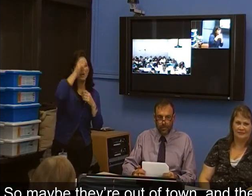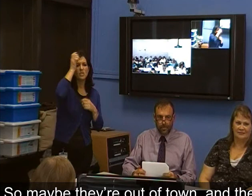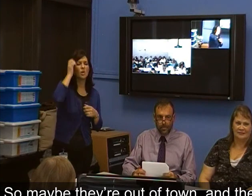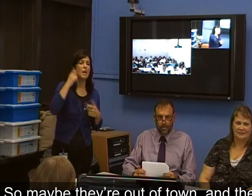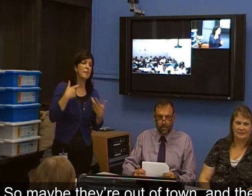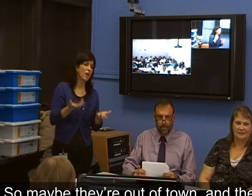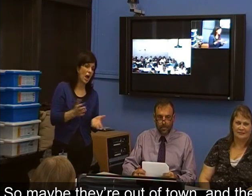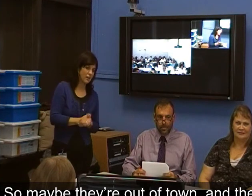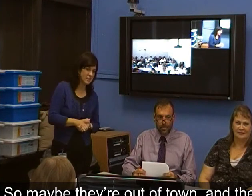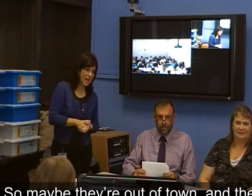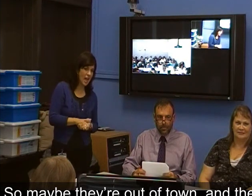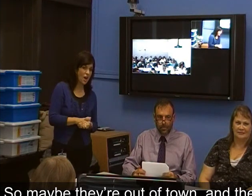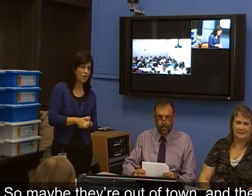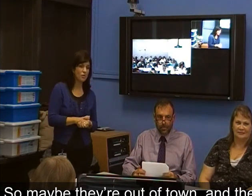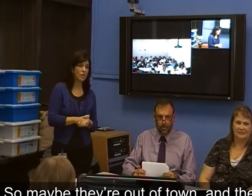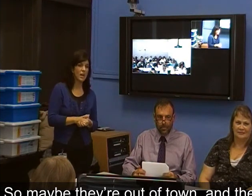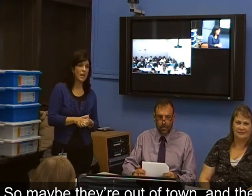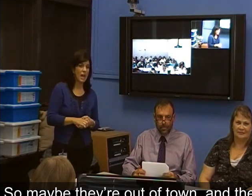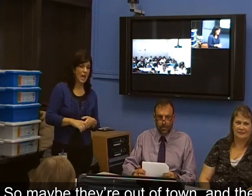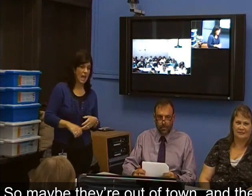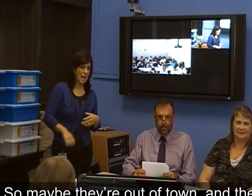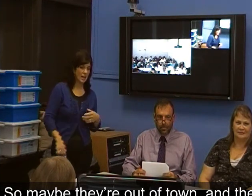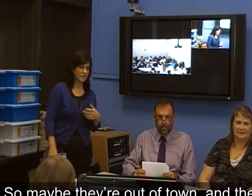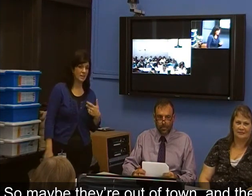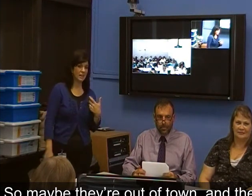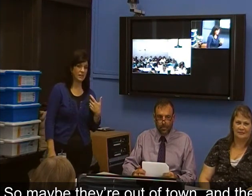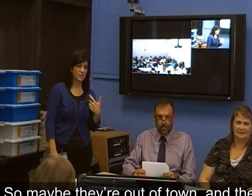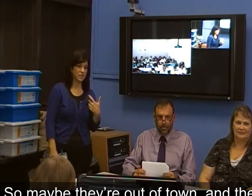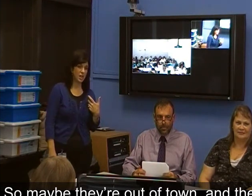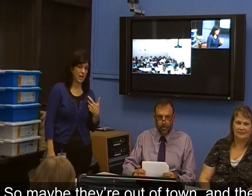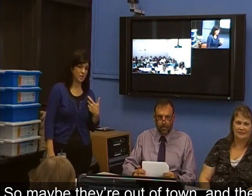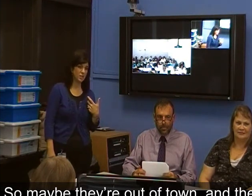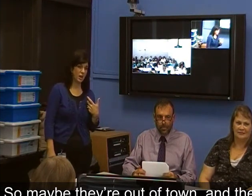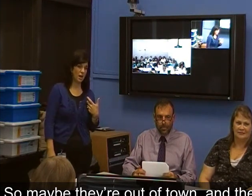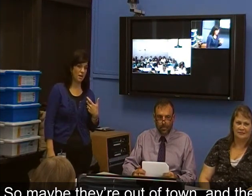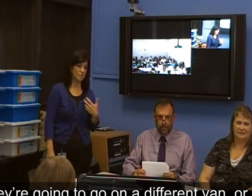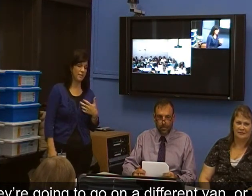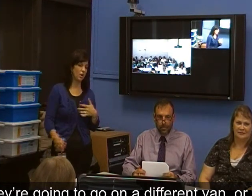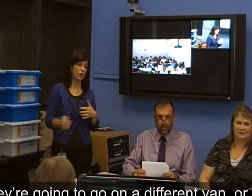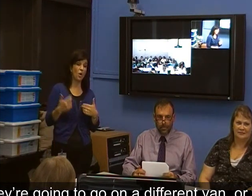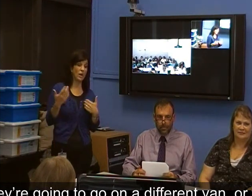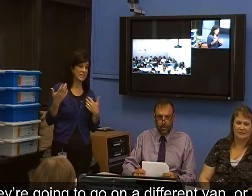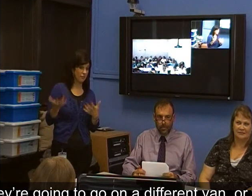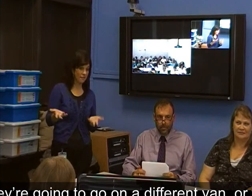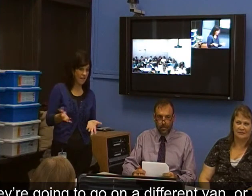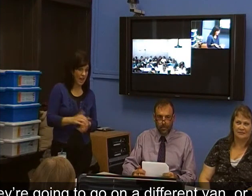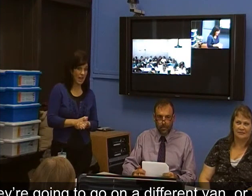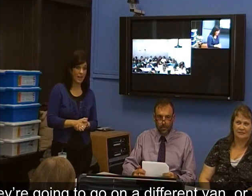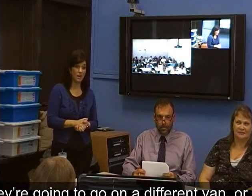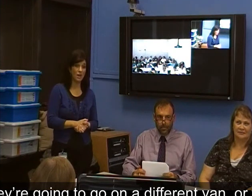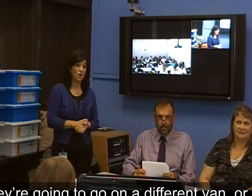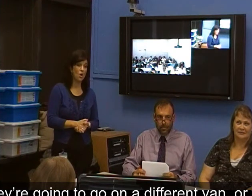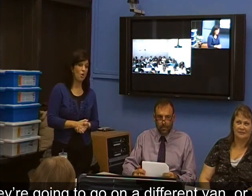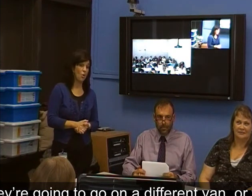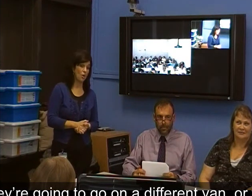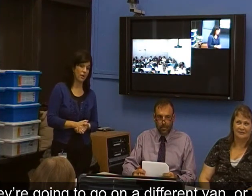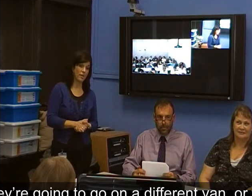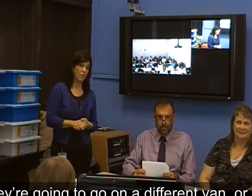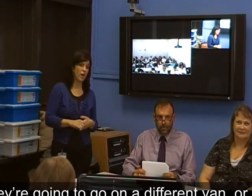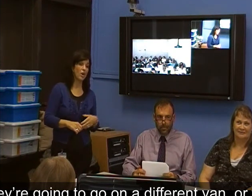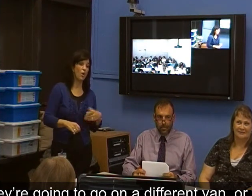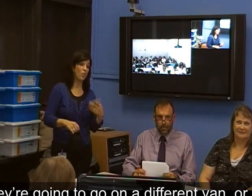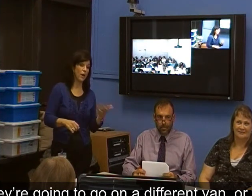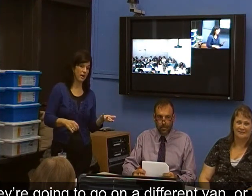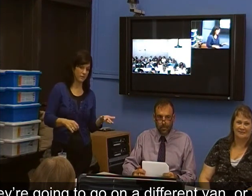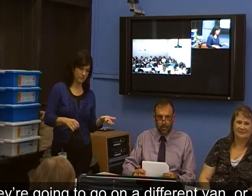So maybe they're out of town and they need to change, they're going to go on a different van. Or they want to